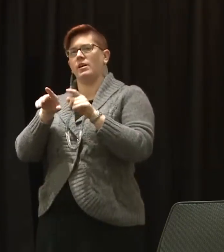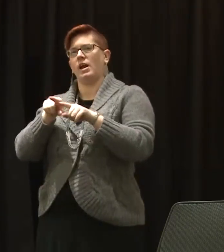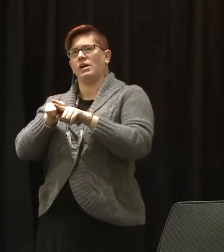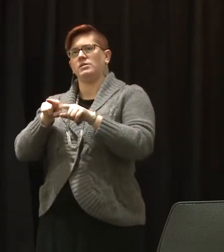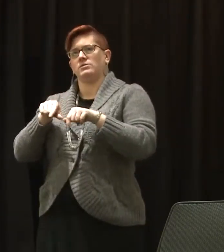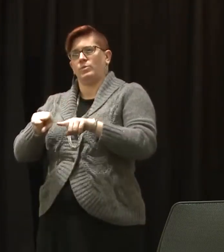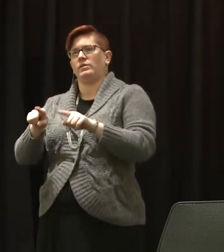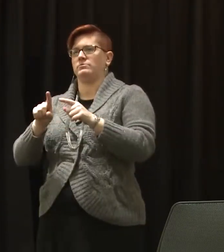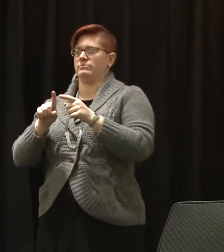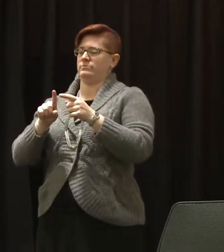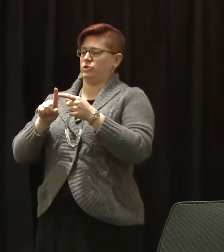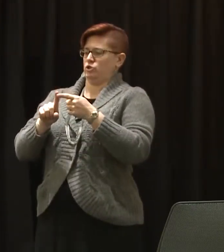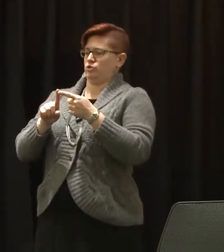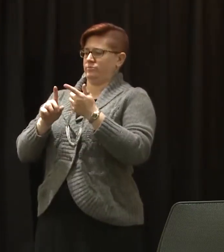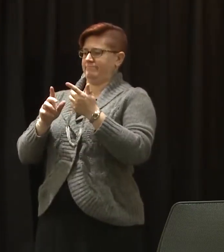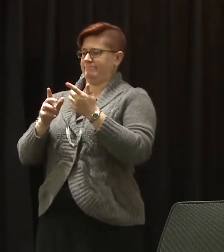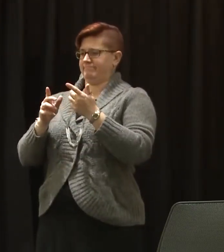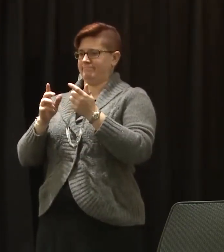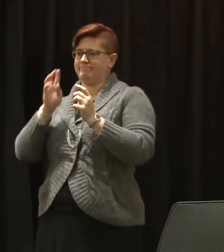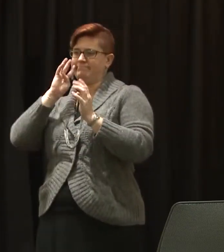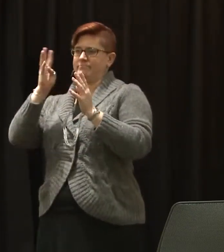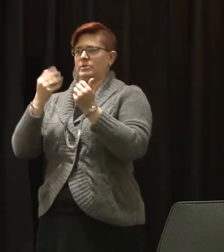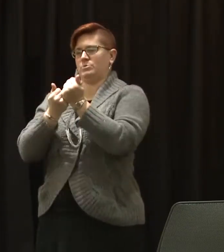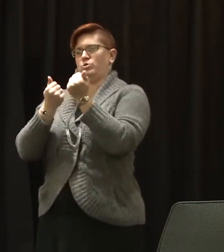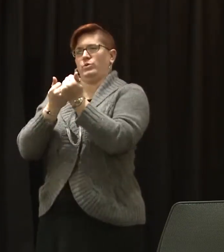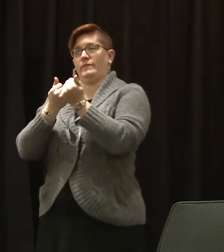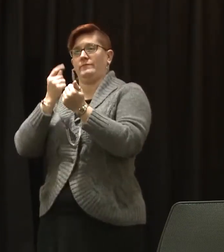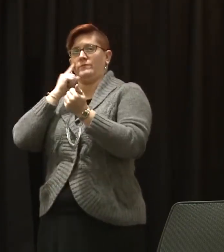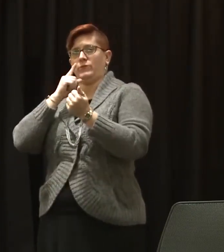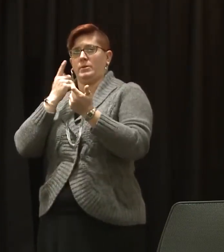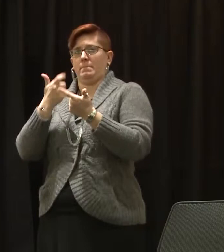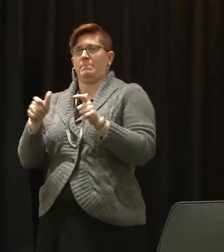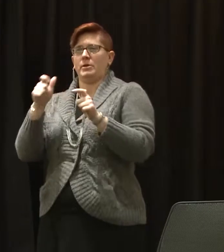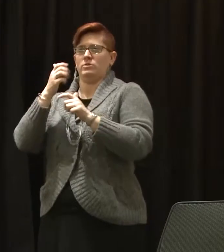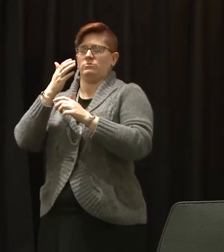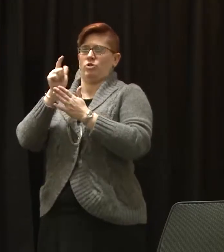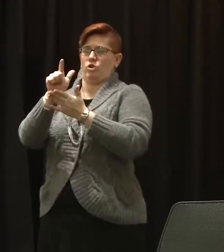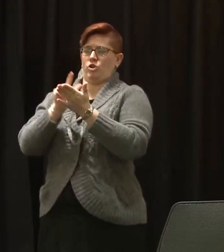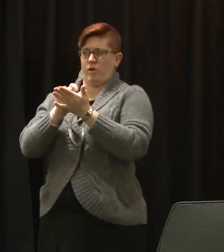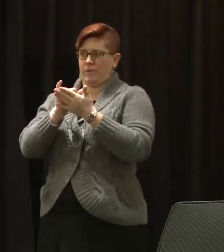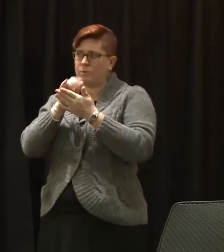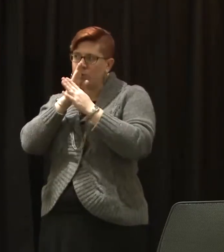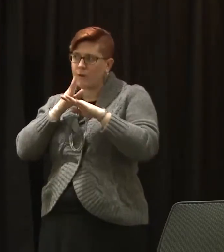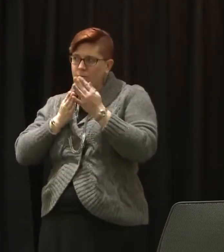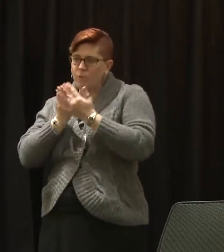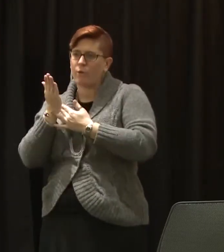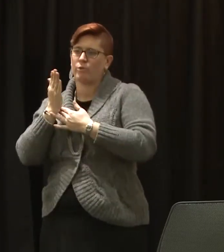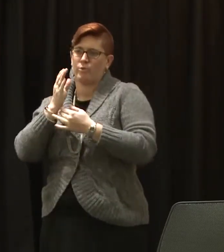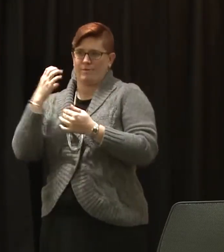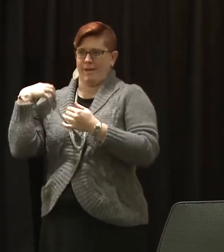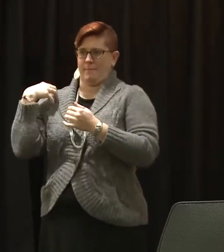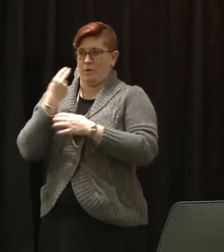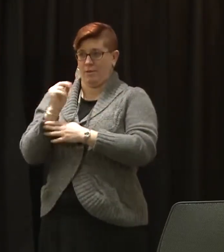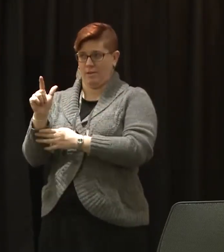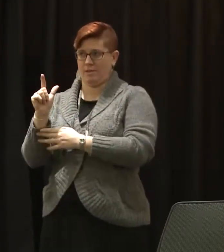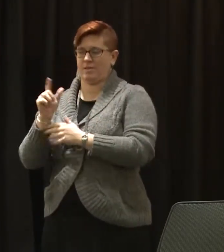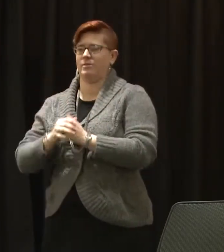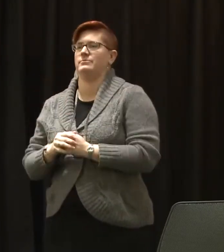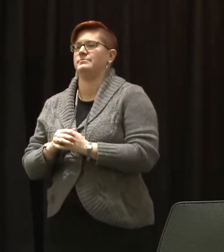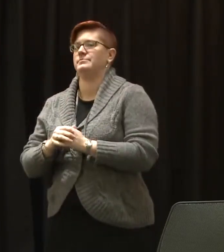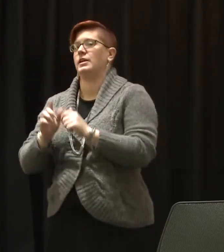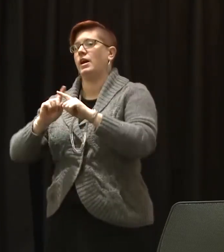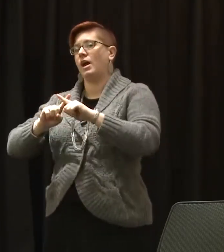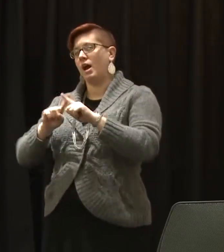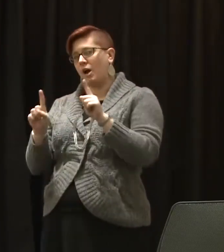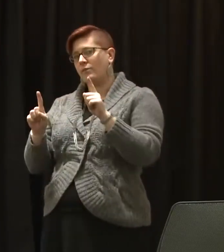up support for a major piece of copyright legislation quietly making its way through Capitol Hill. However,